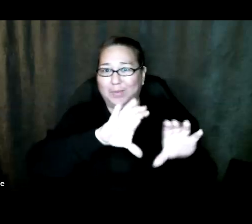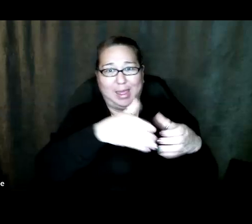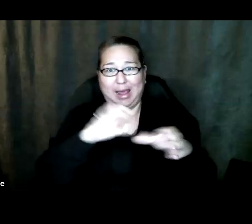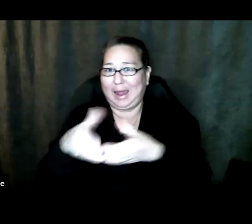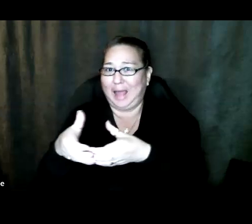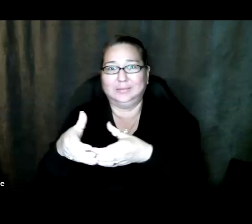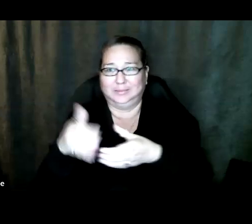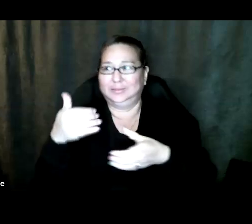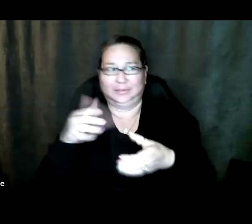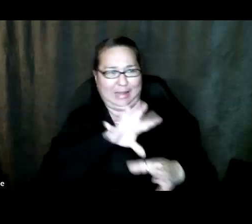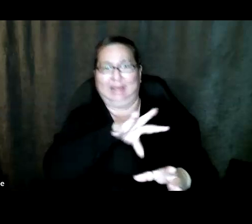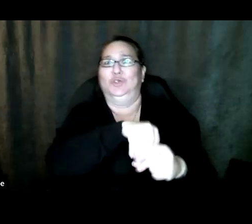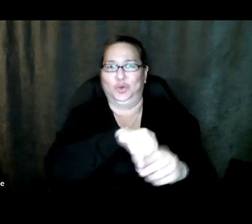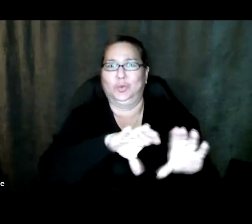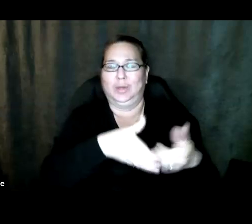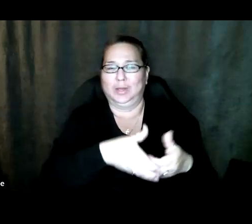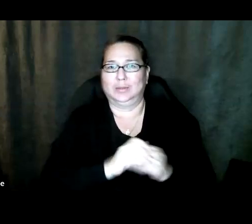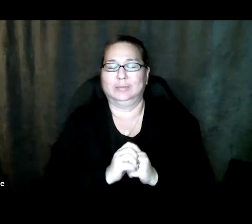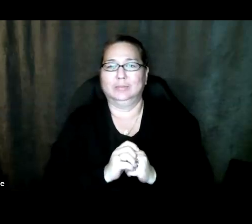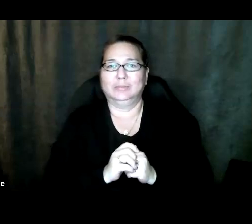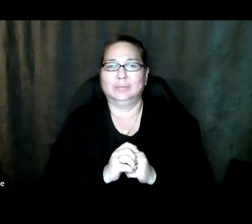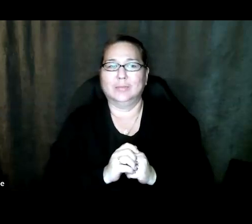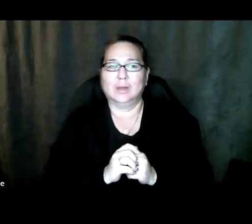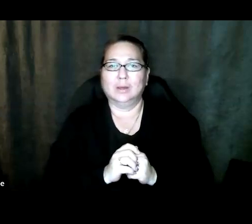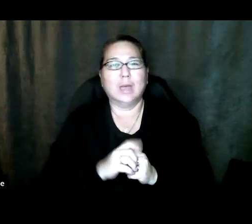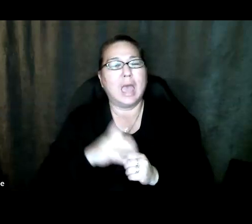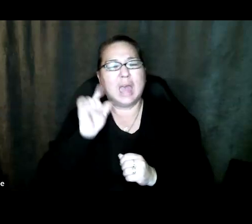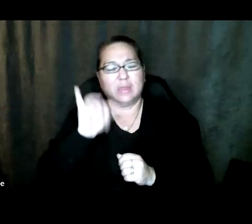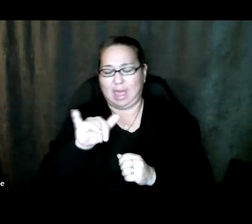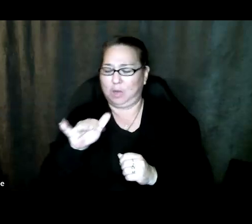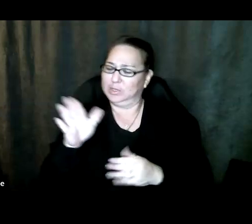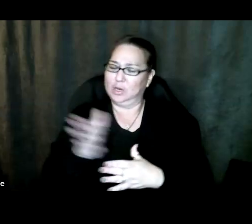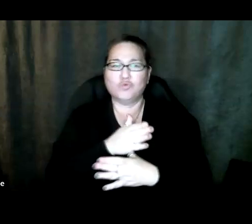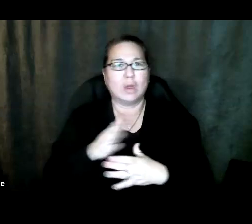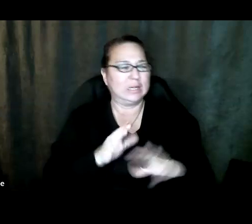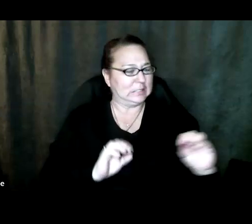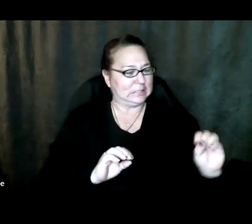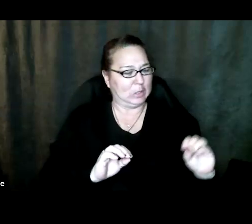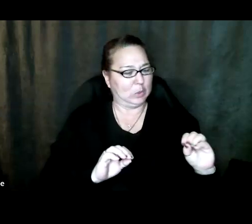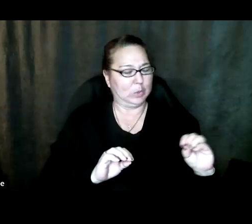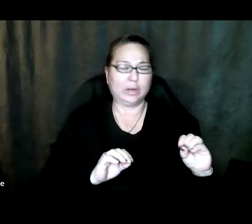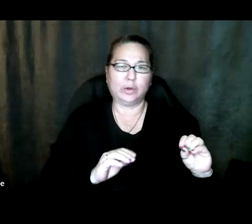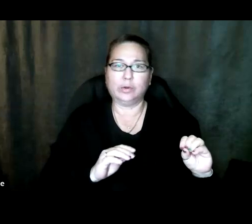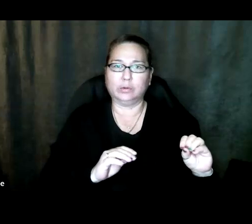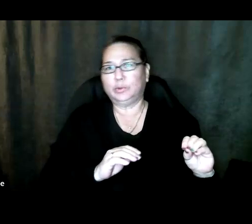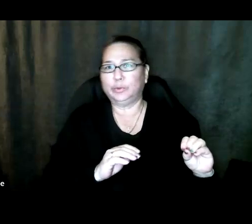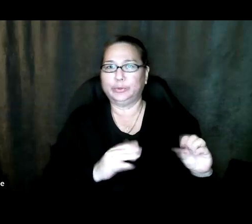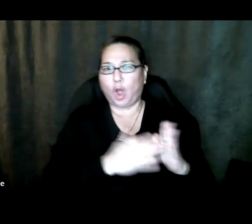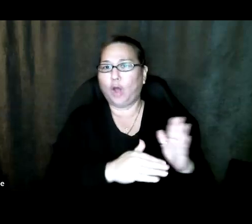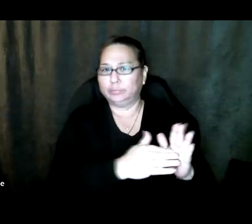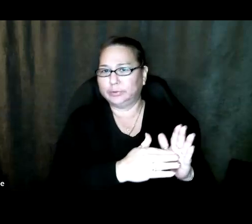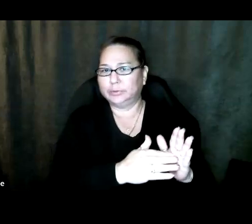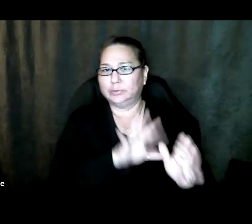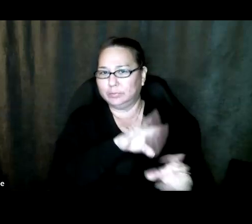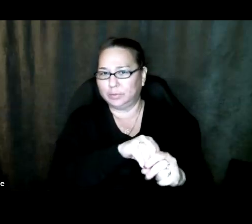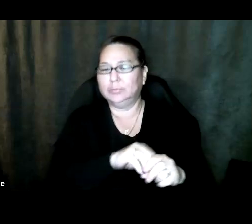During that period, the level of support I had in my classroom was in the range of 0 at the minimum, often, and the maximum was